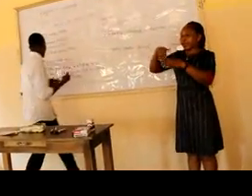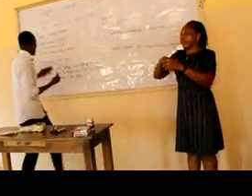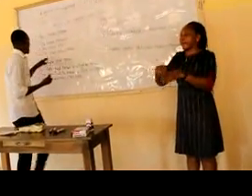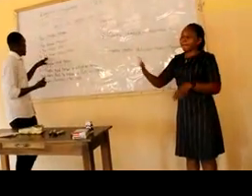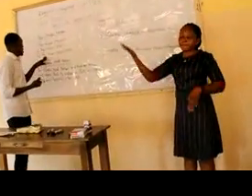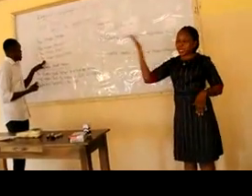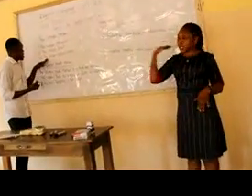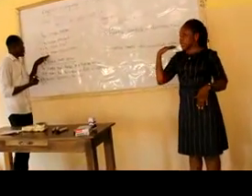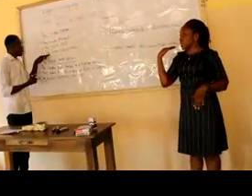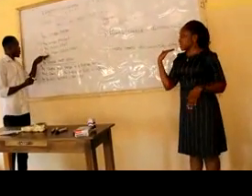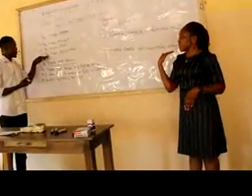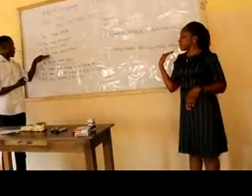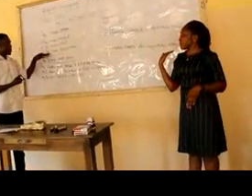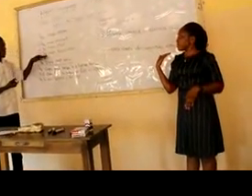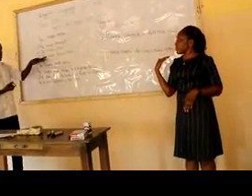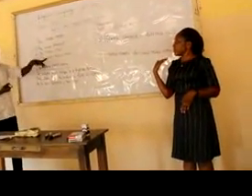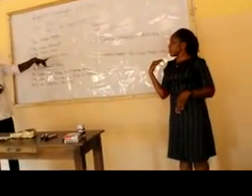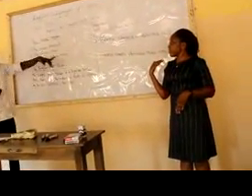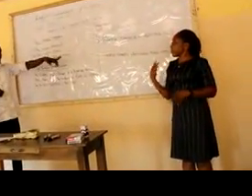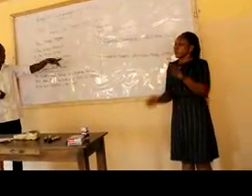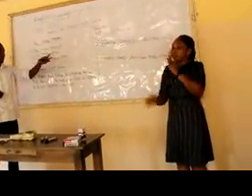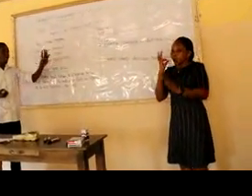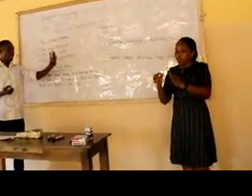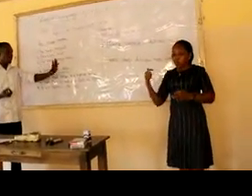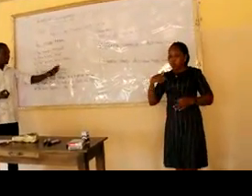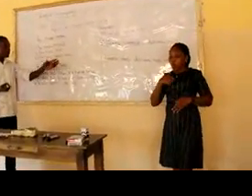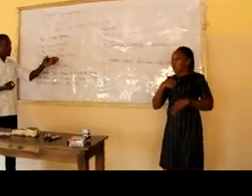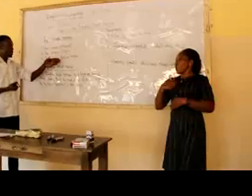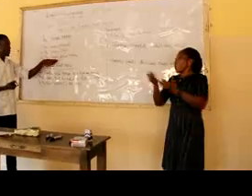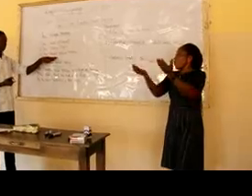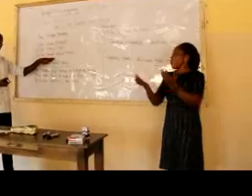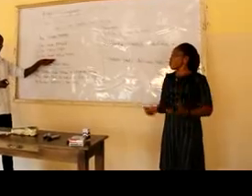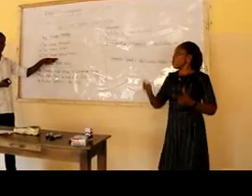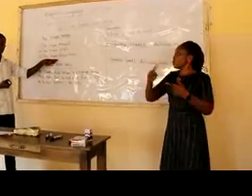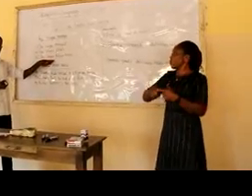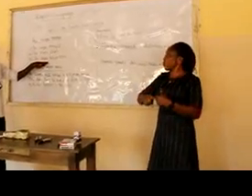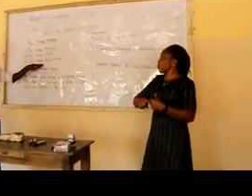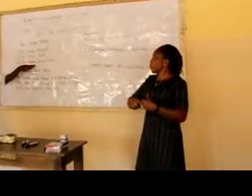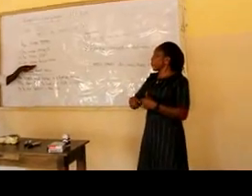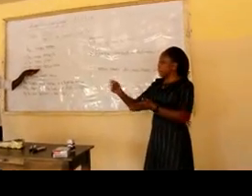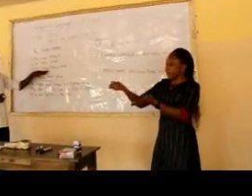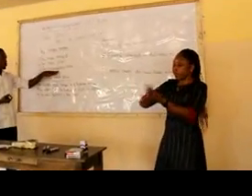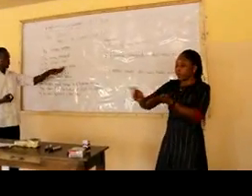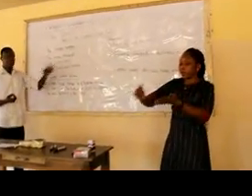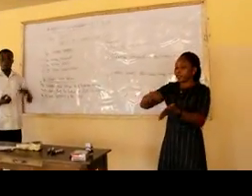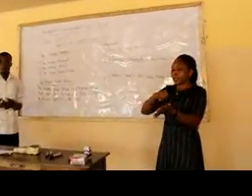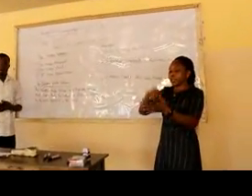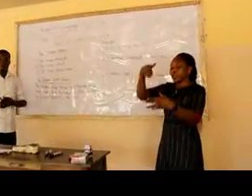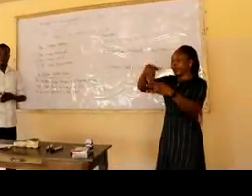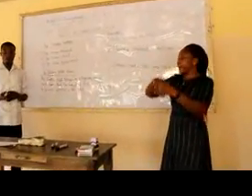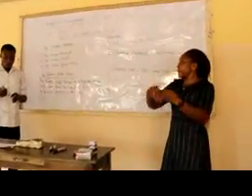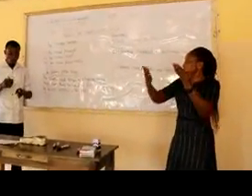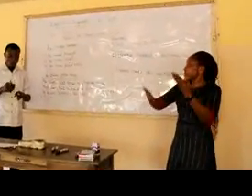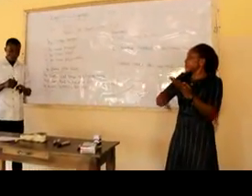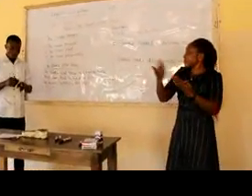Okay, if we want to realize this same sentence in the simple future,